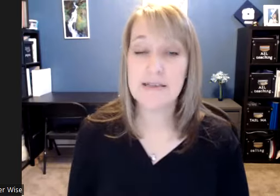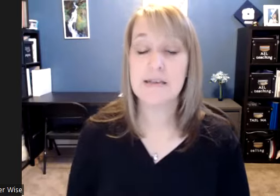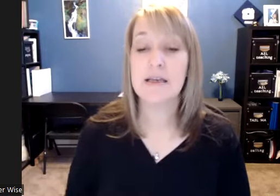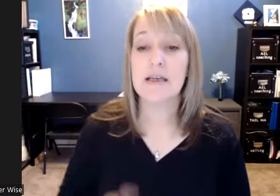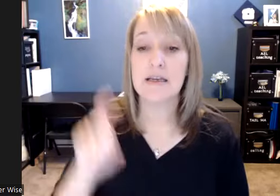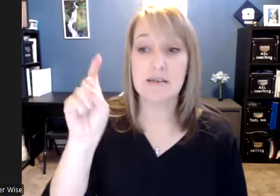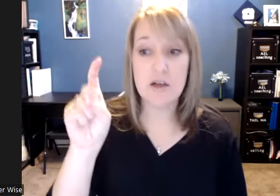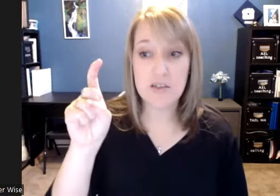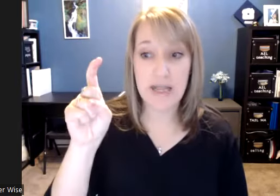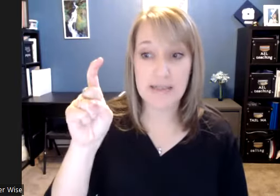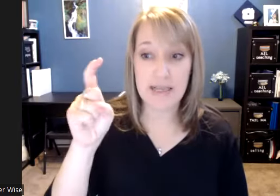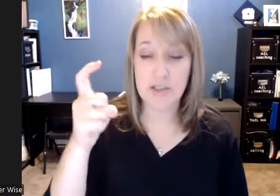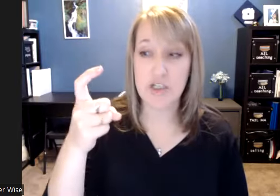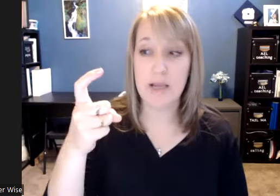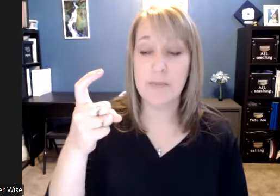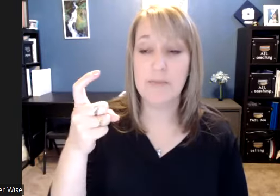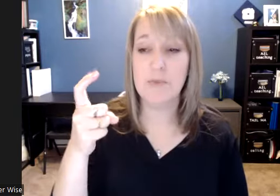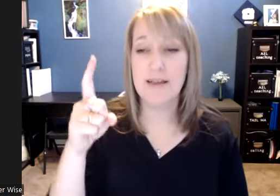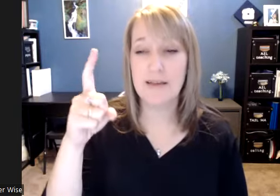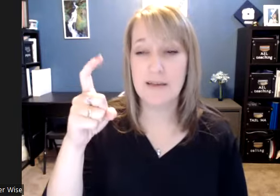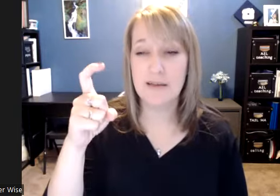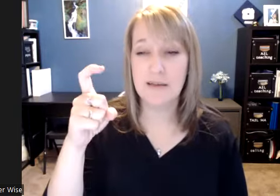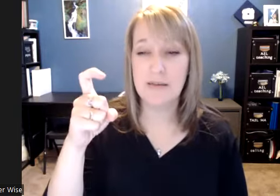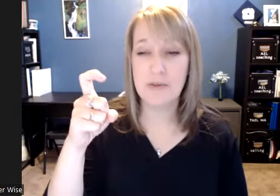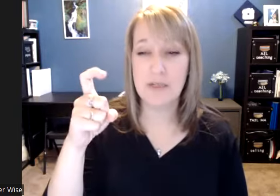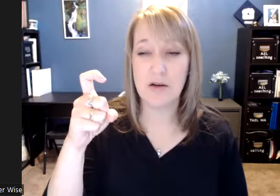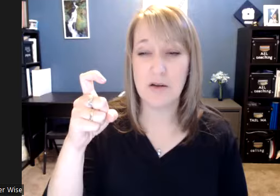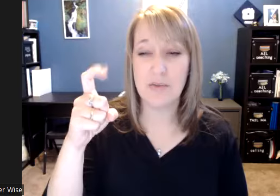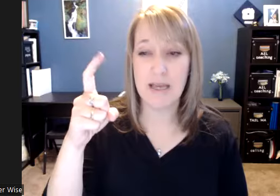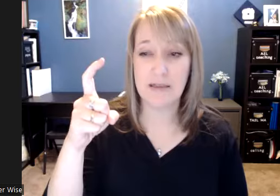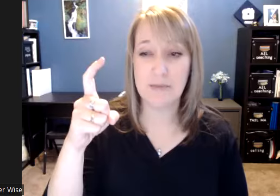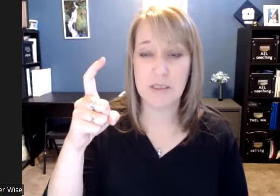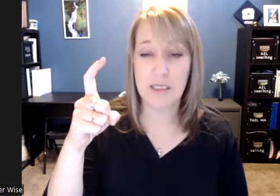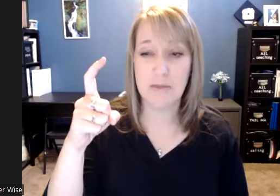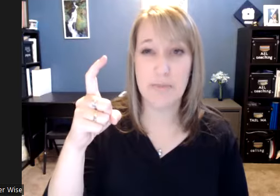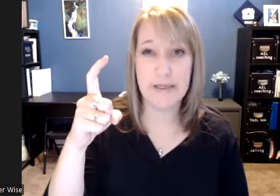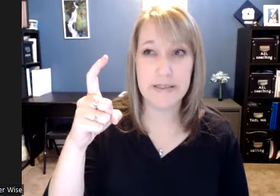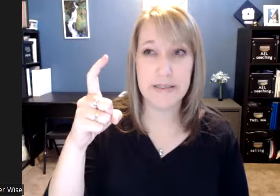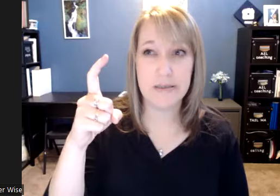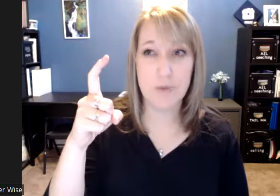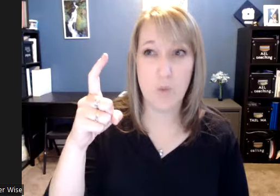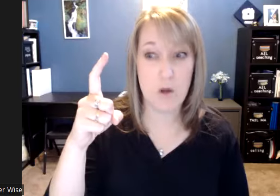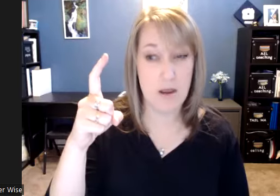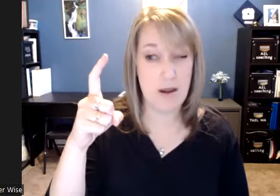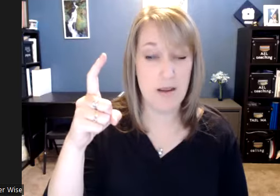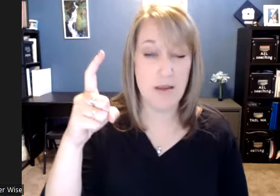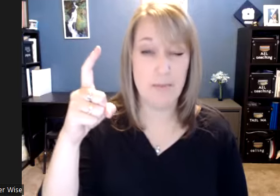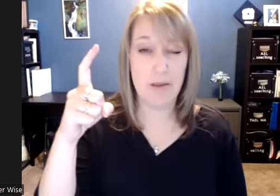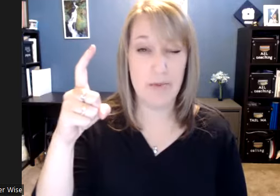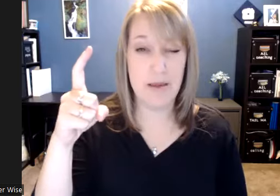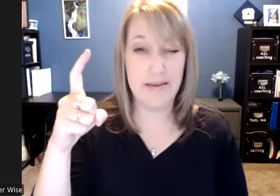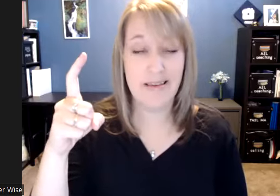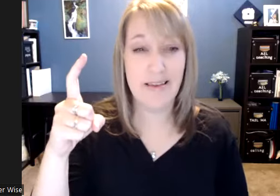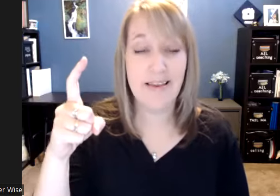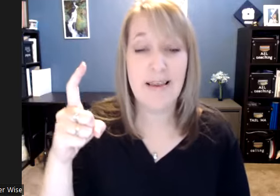Glass is also an X hand shape. Well, maybe not all the way X, but like bent one, maybe.